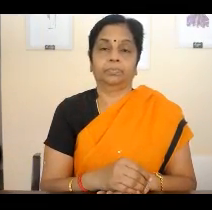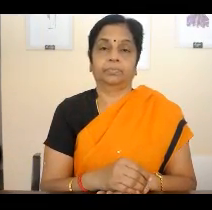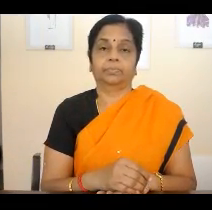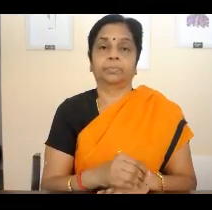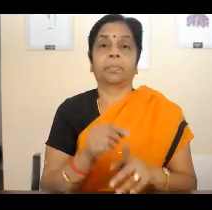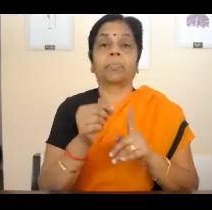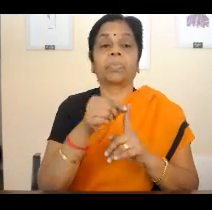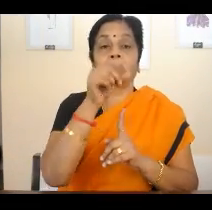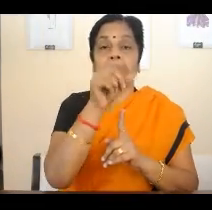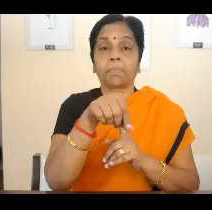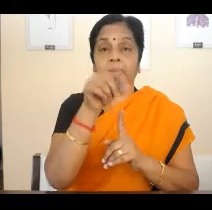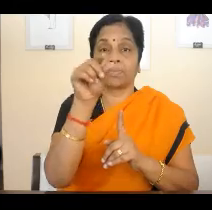People with disabilities